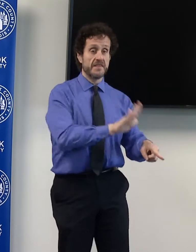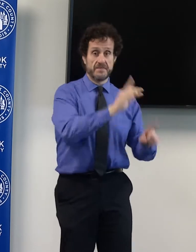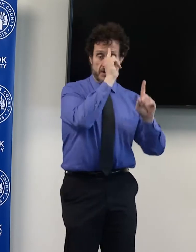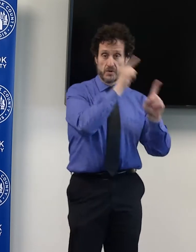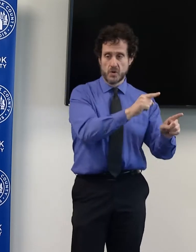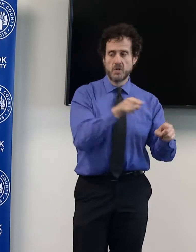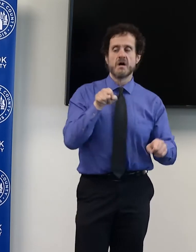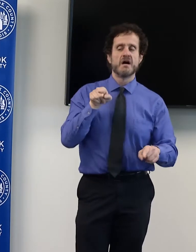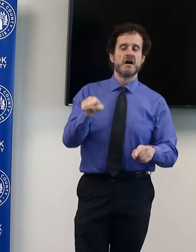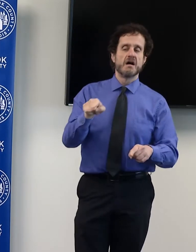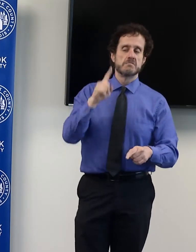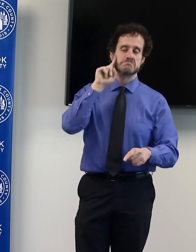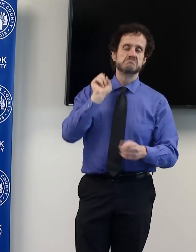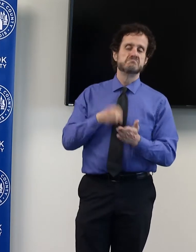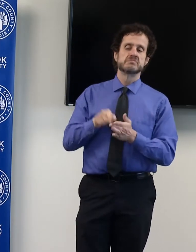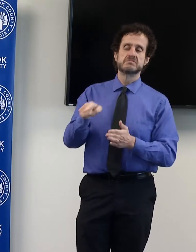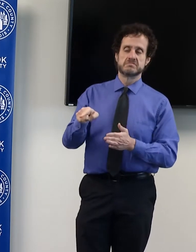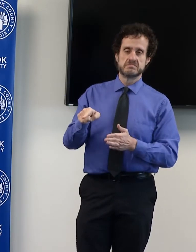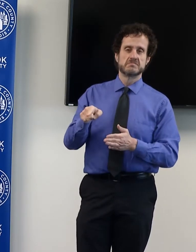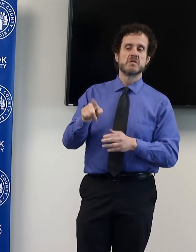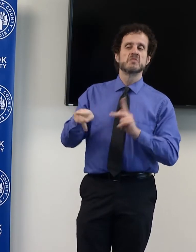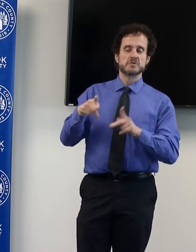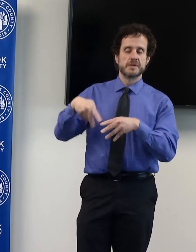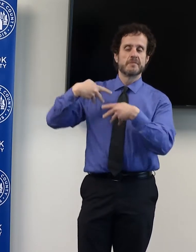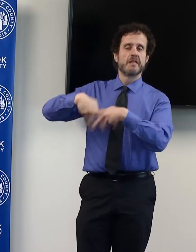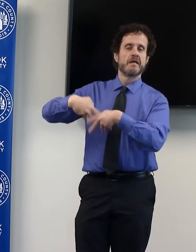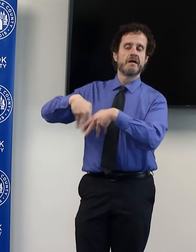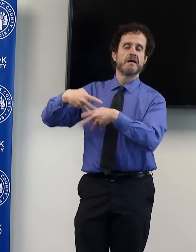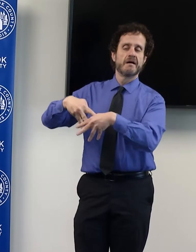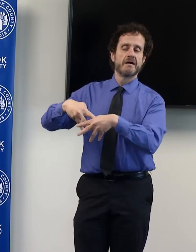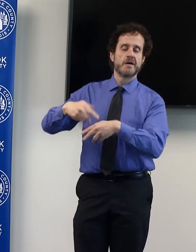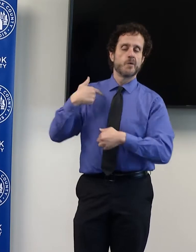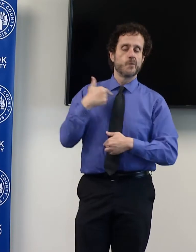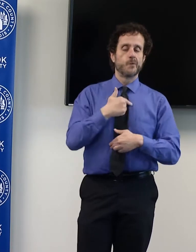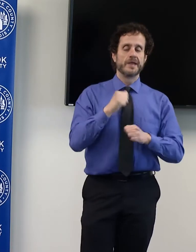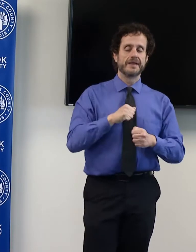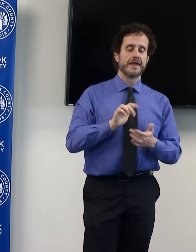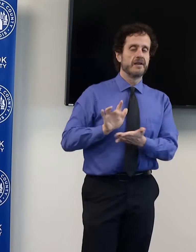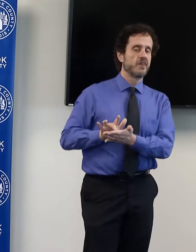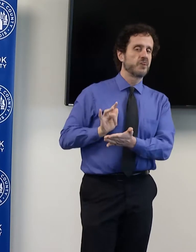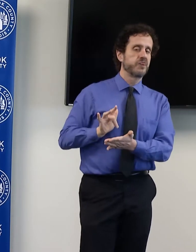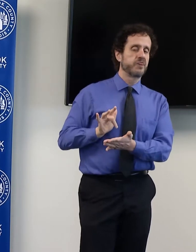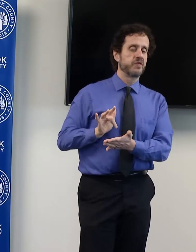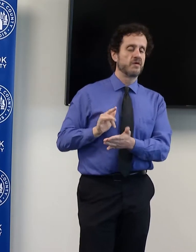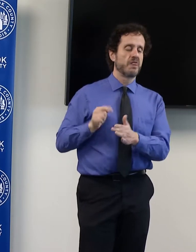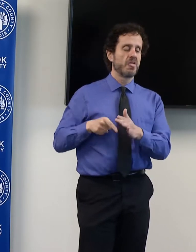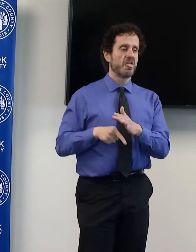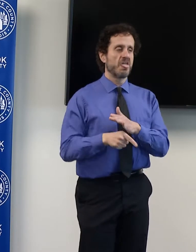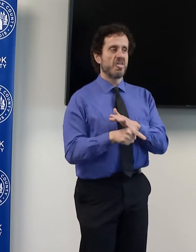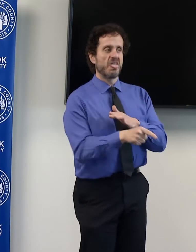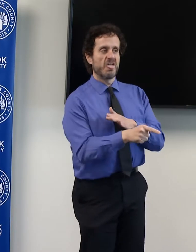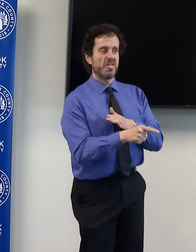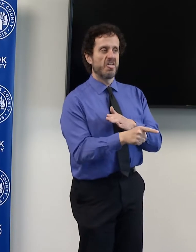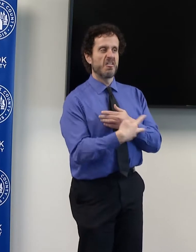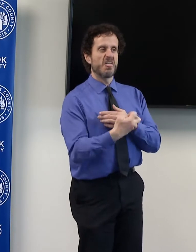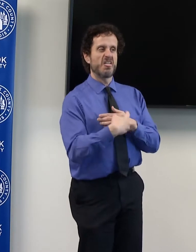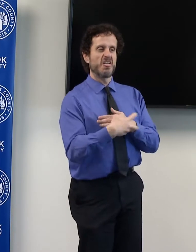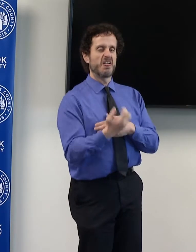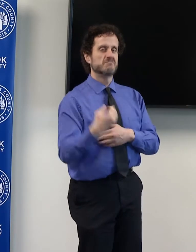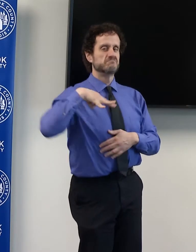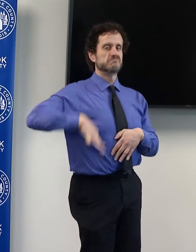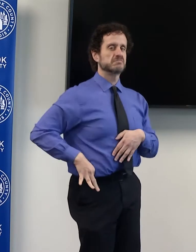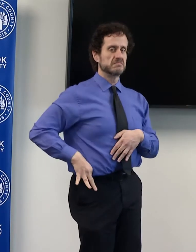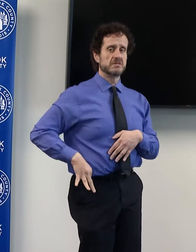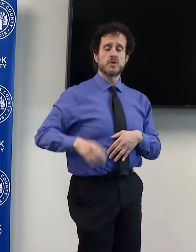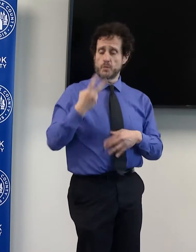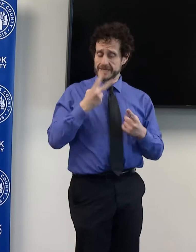utilize these groups of people, the peaceful protesters, for their own criminal acts. And we've just seen it playing out. Whether you're talking in the